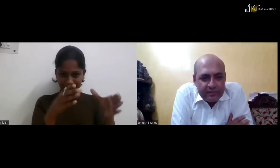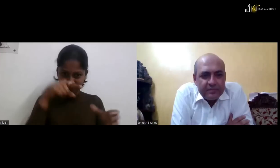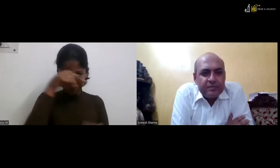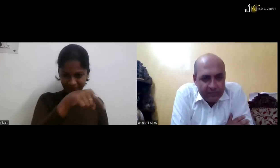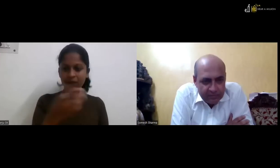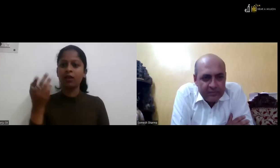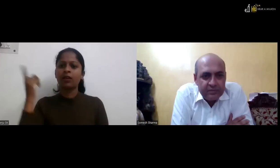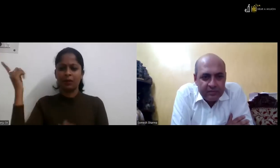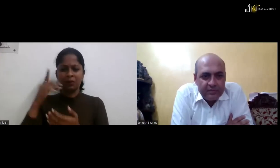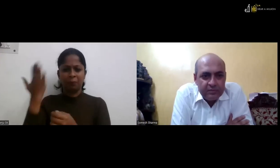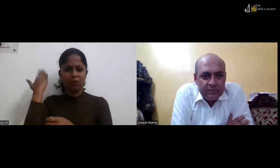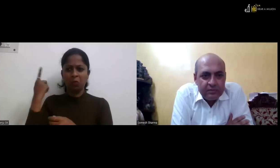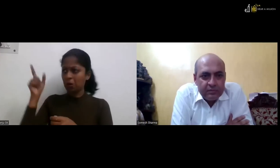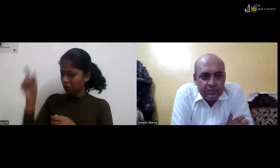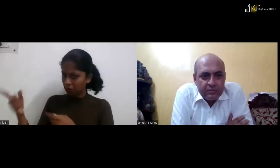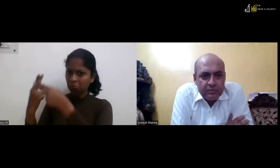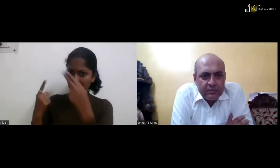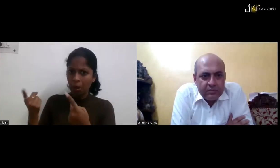Okay, so coming to the next question.